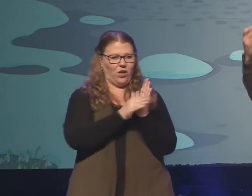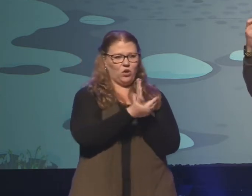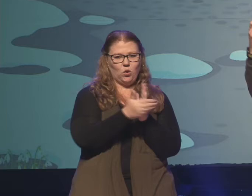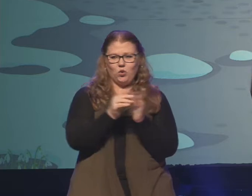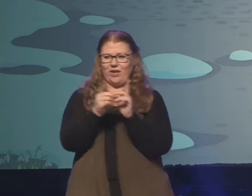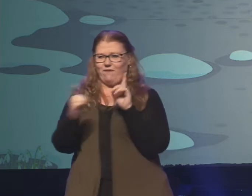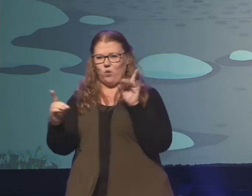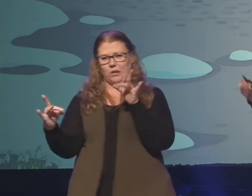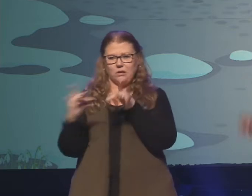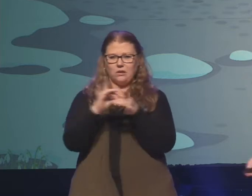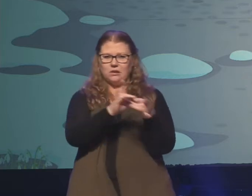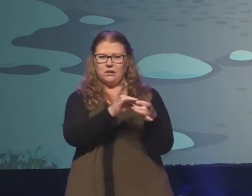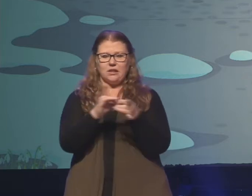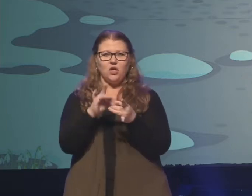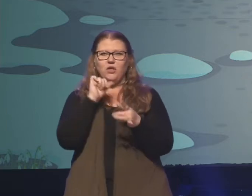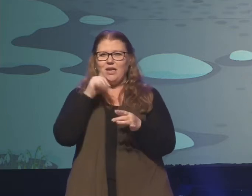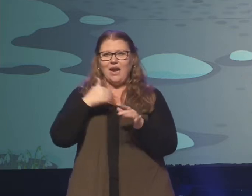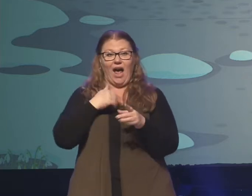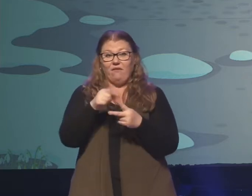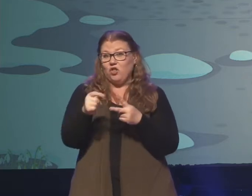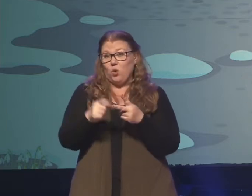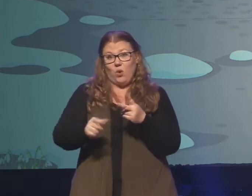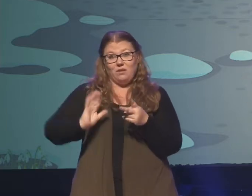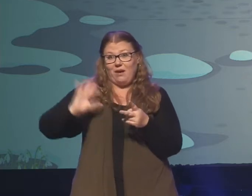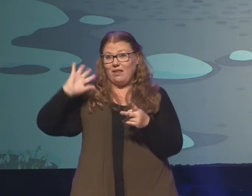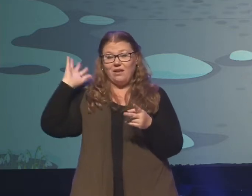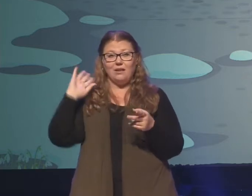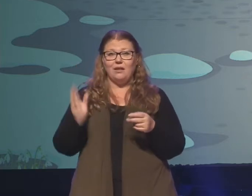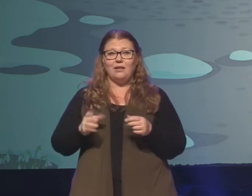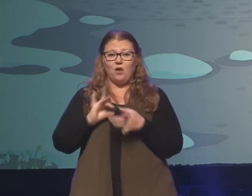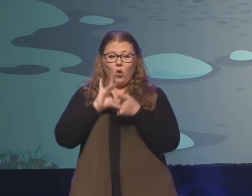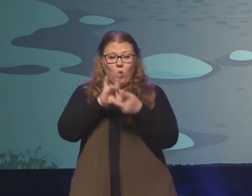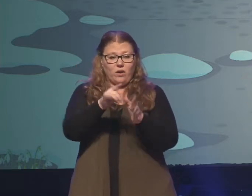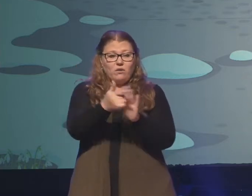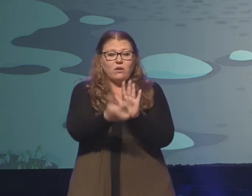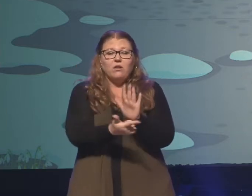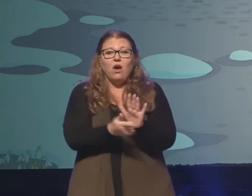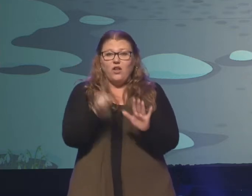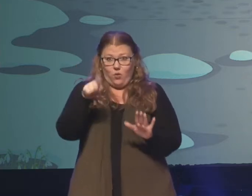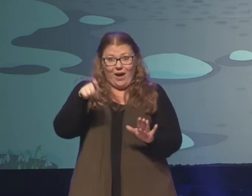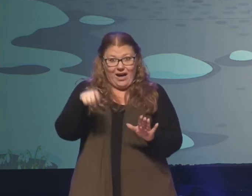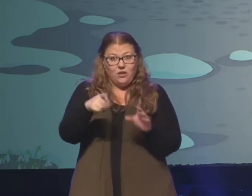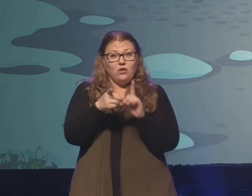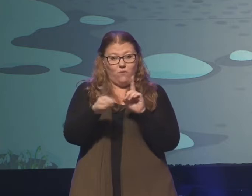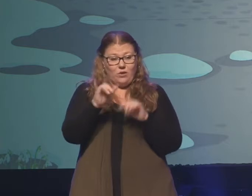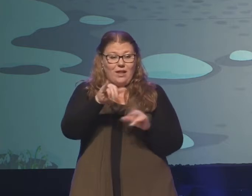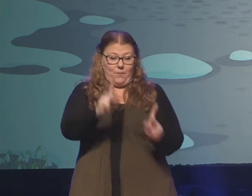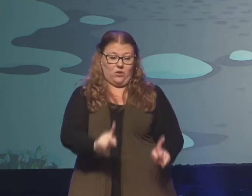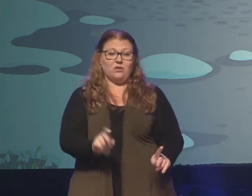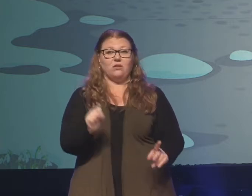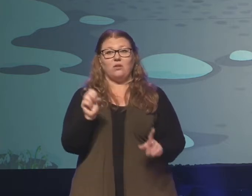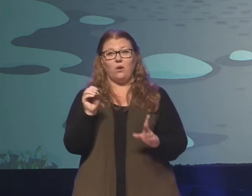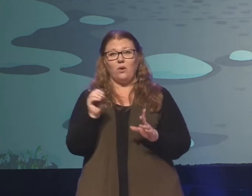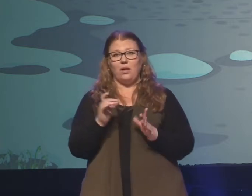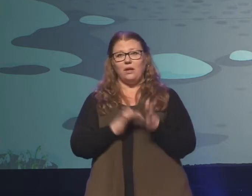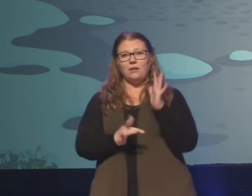it was you didn't have a choice, by the way. According to the law, you had to divorce this person. So Jesus then goes on. Now